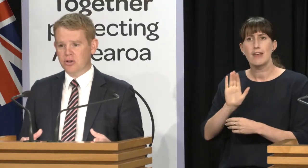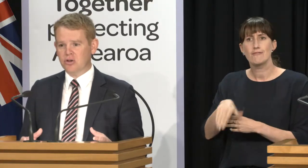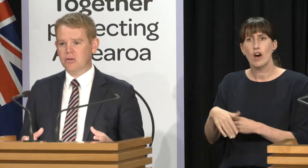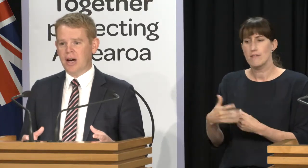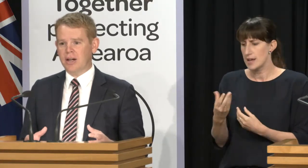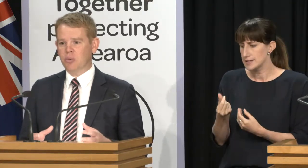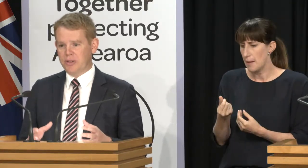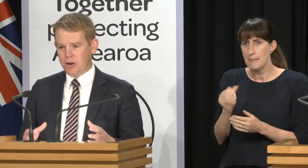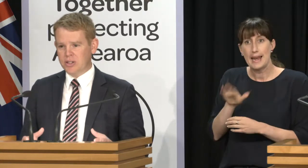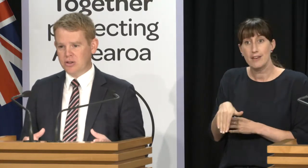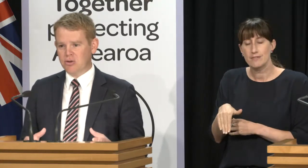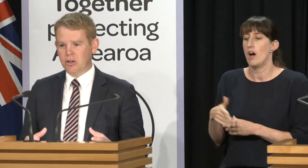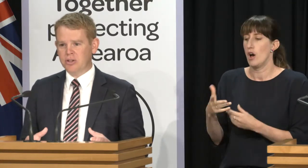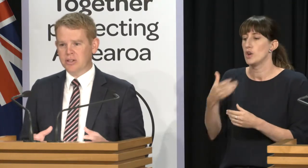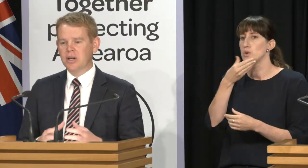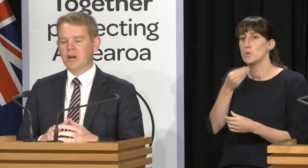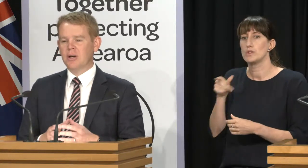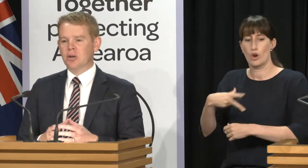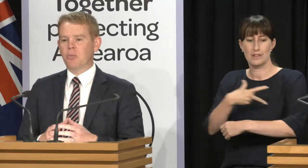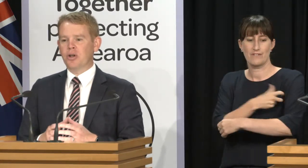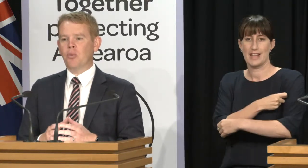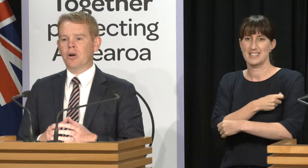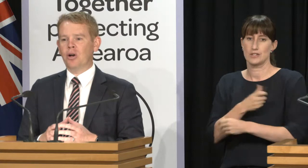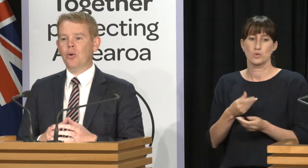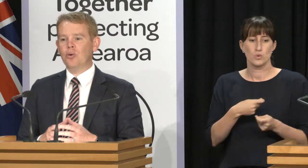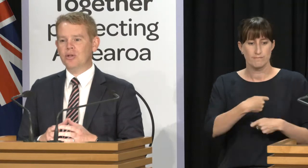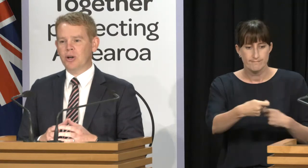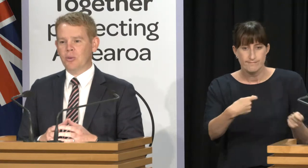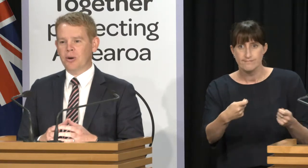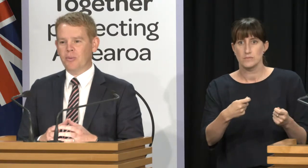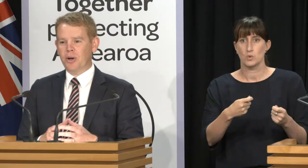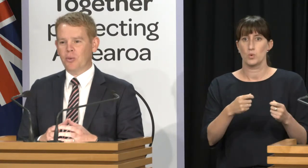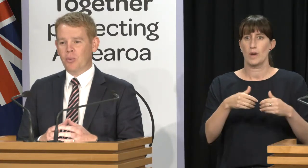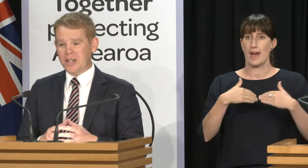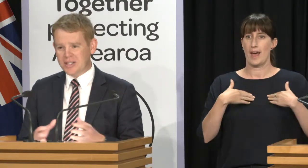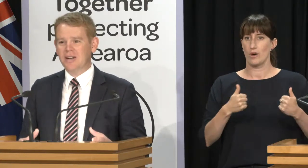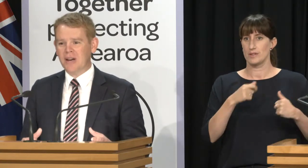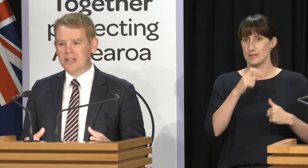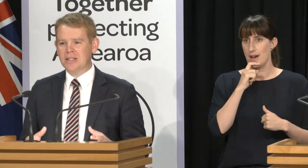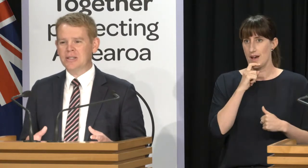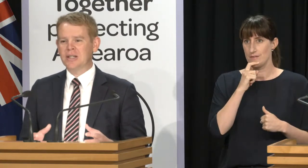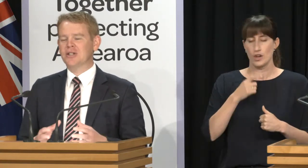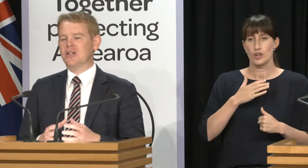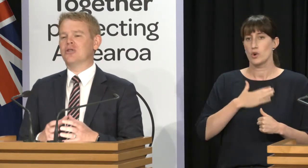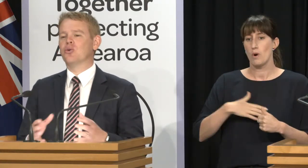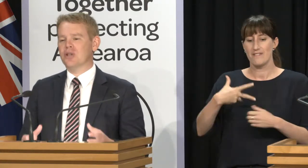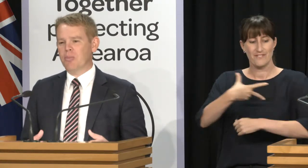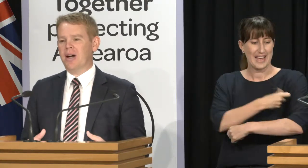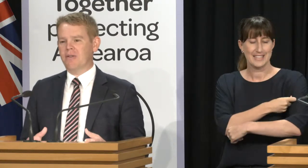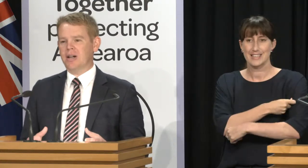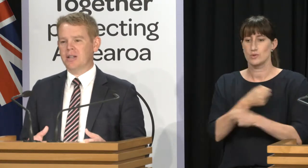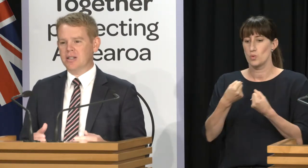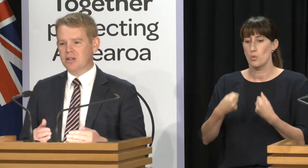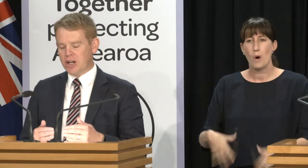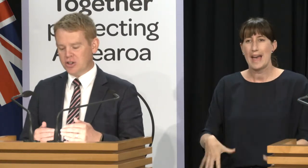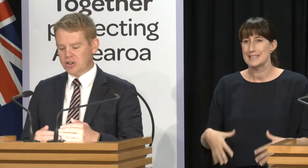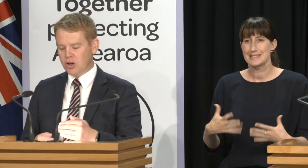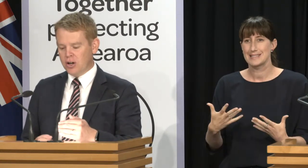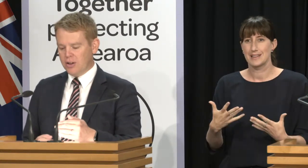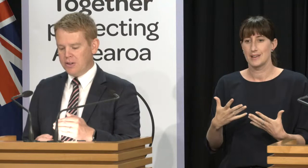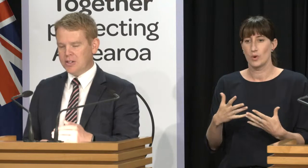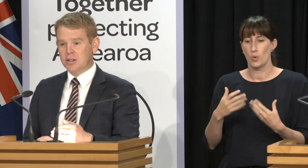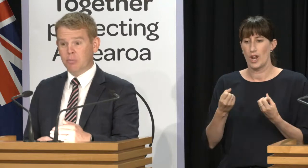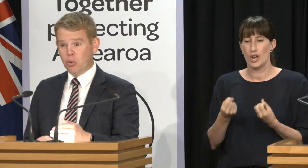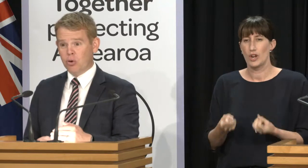health workers with those extra doses. So we don't want to lose, we don't want to waste any vaccines. So that's also part of our consideration.